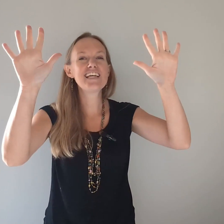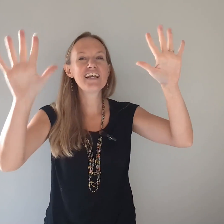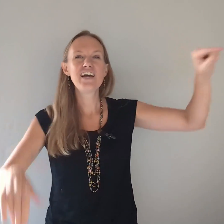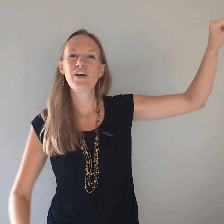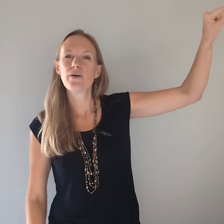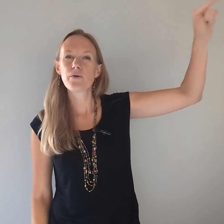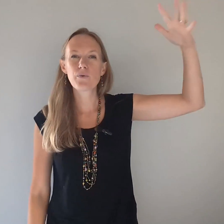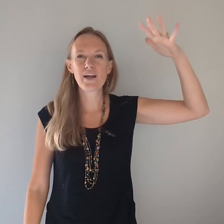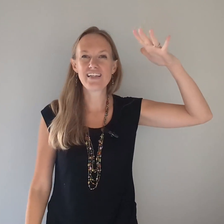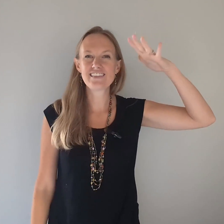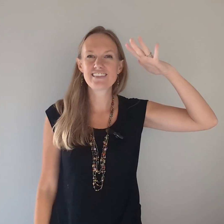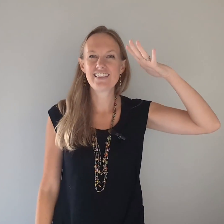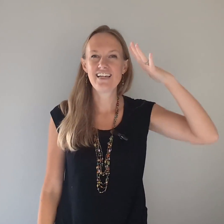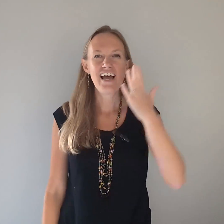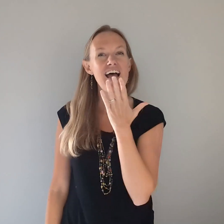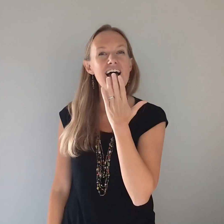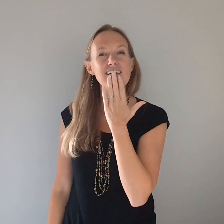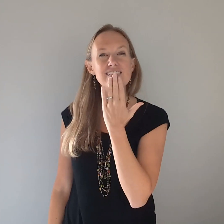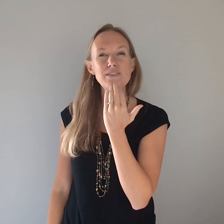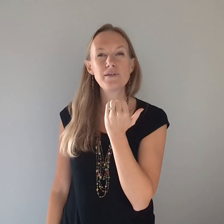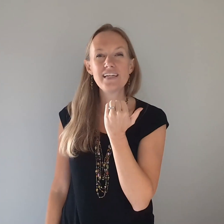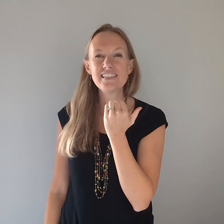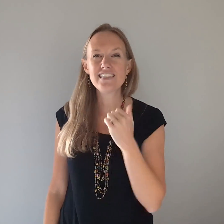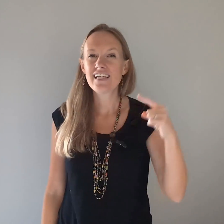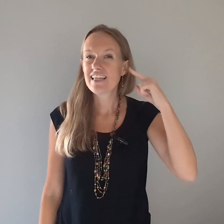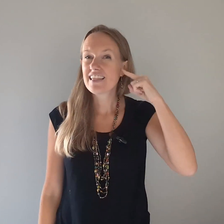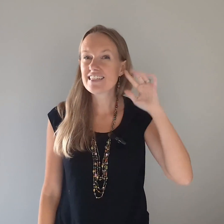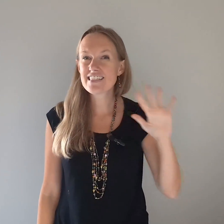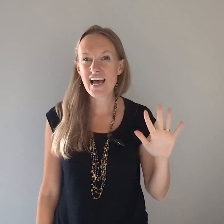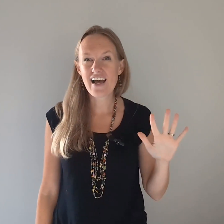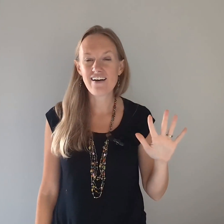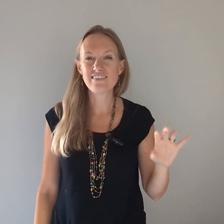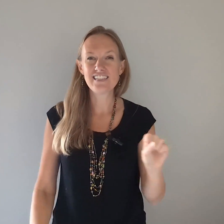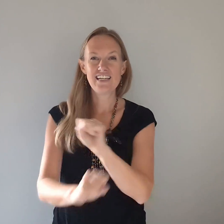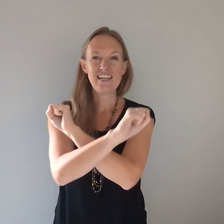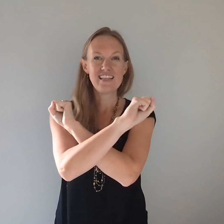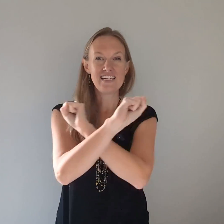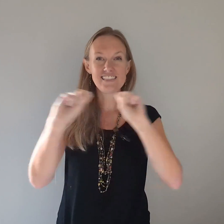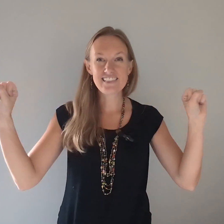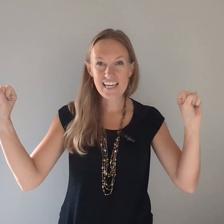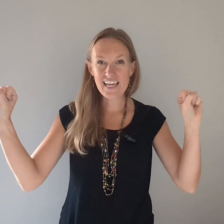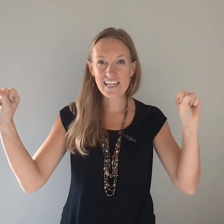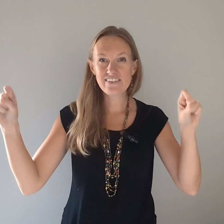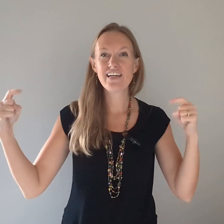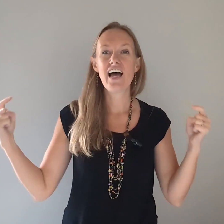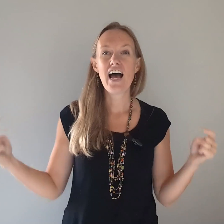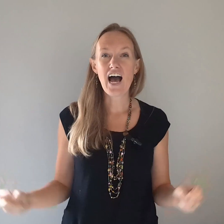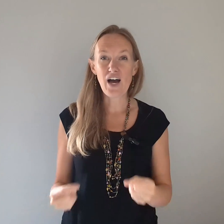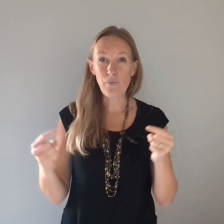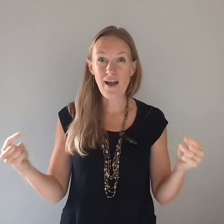Amazing grace, how sweet the sound that saved a